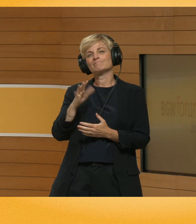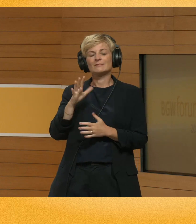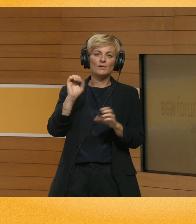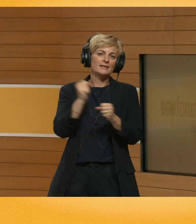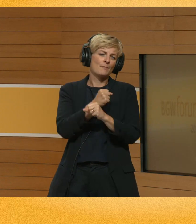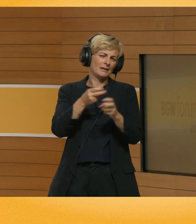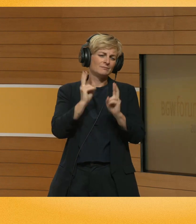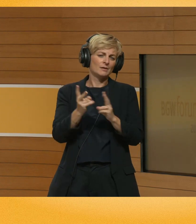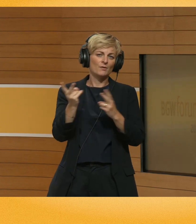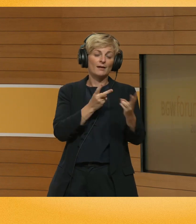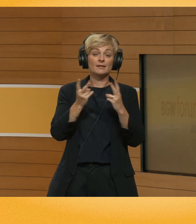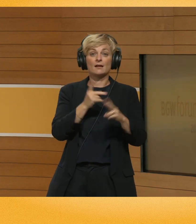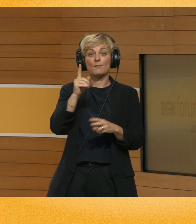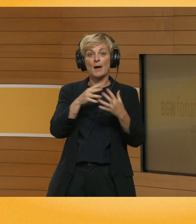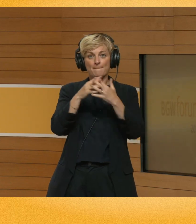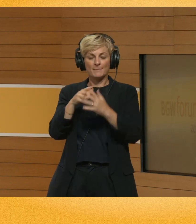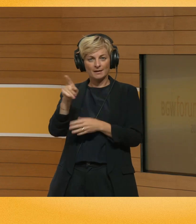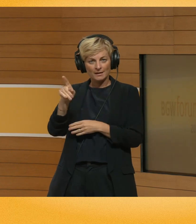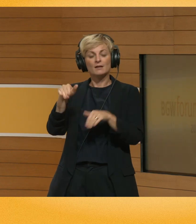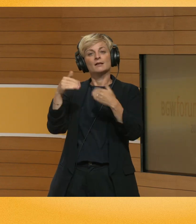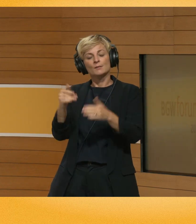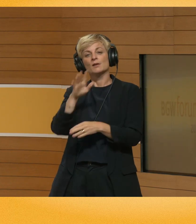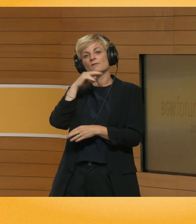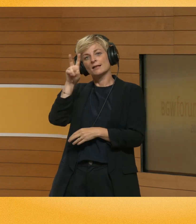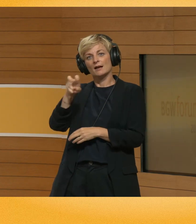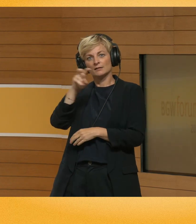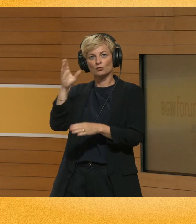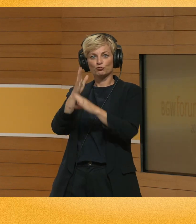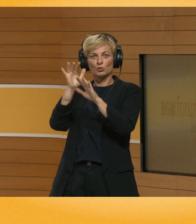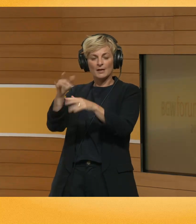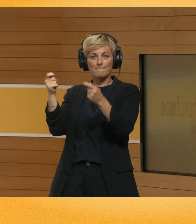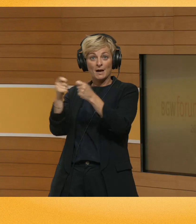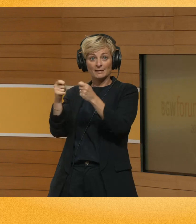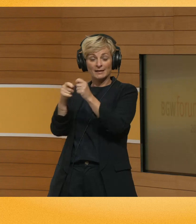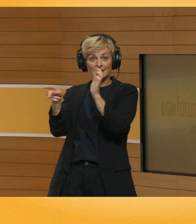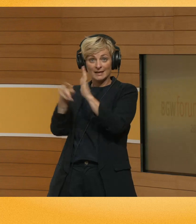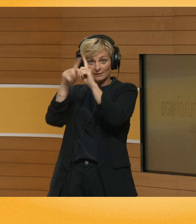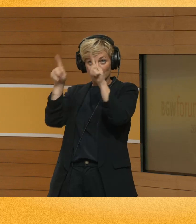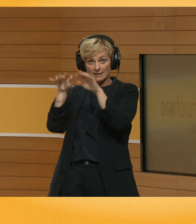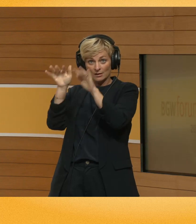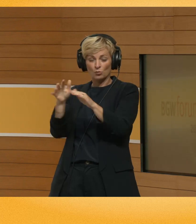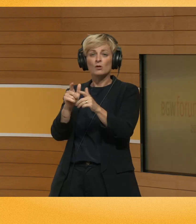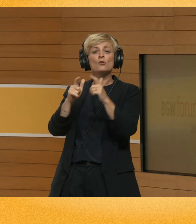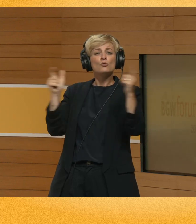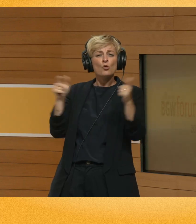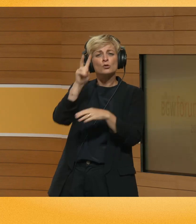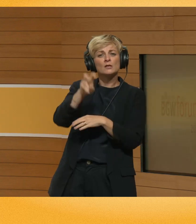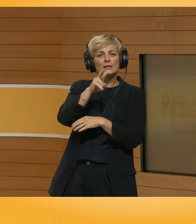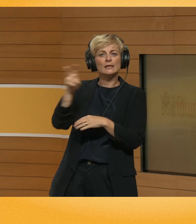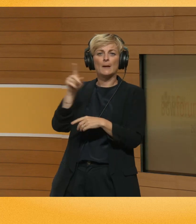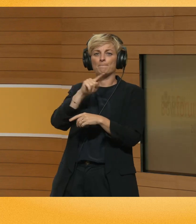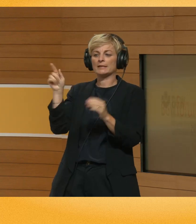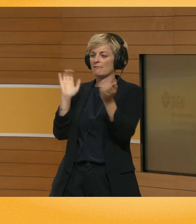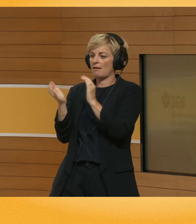Magnet designated, from huge hospitals up to very small hospitals that are outside of the